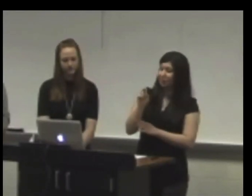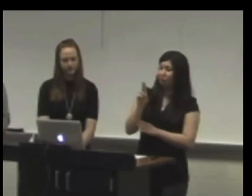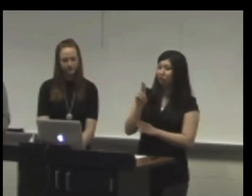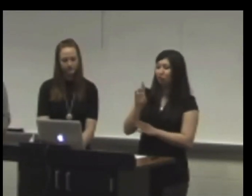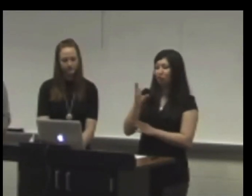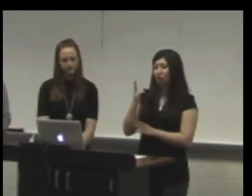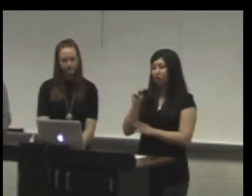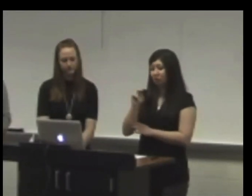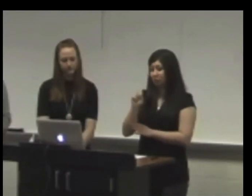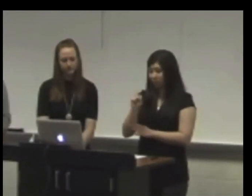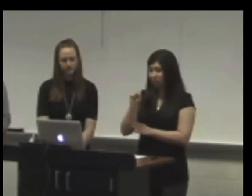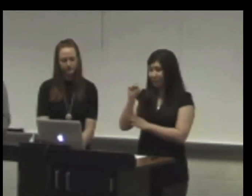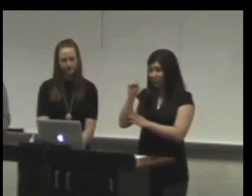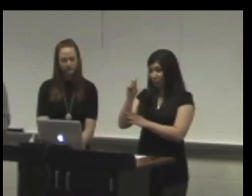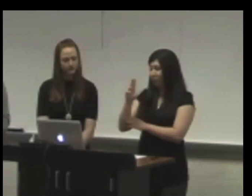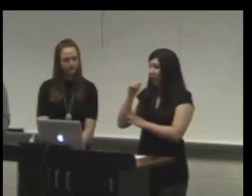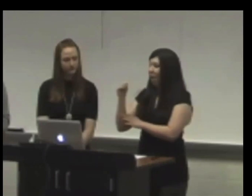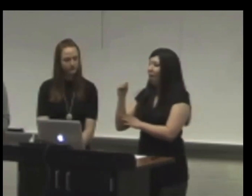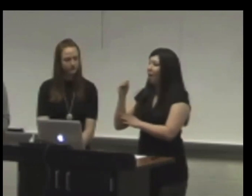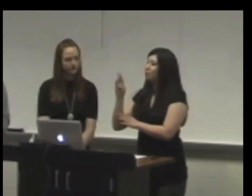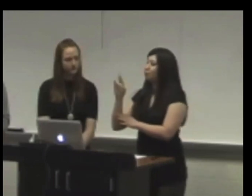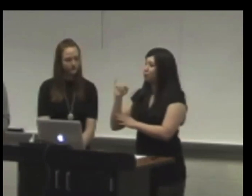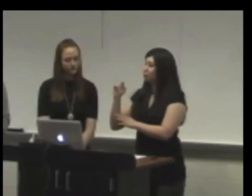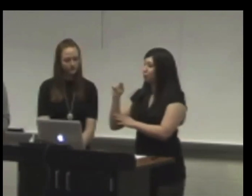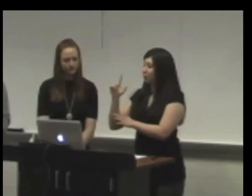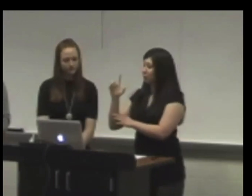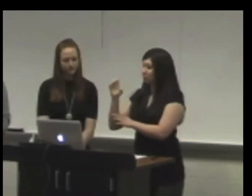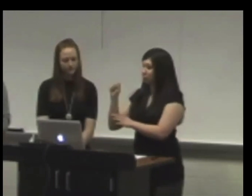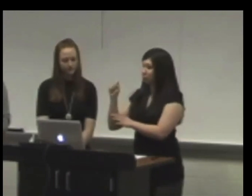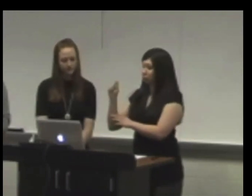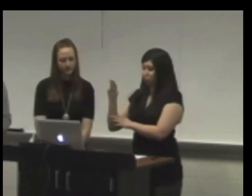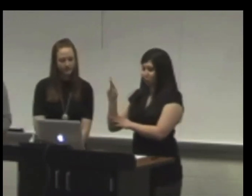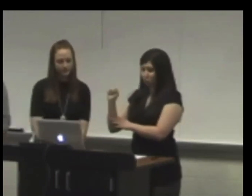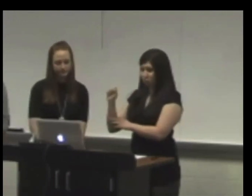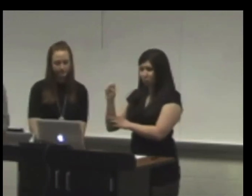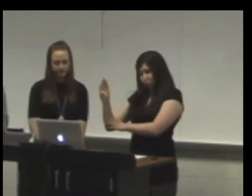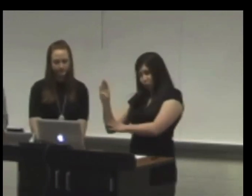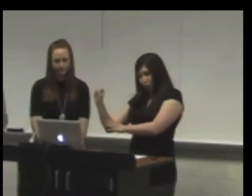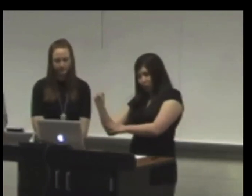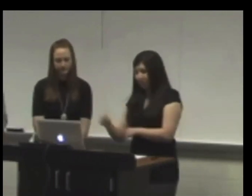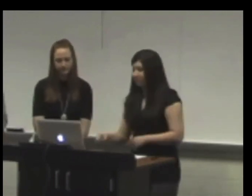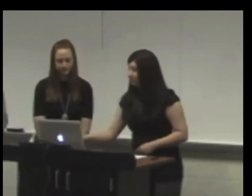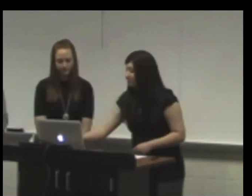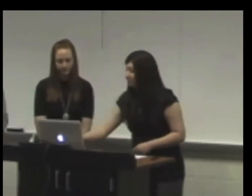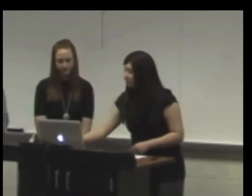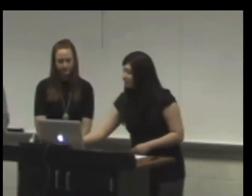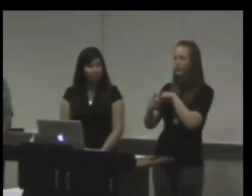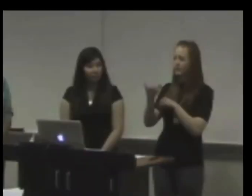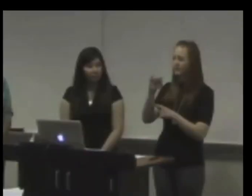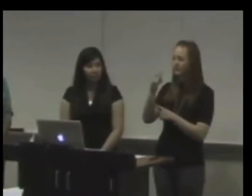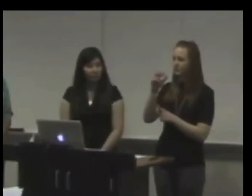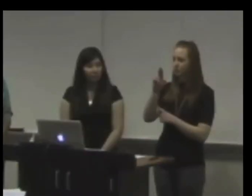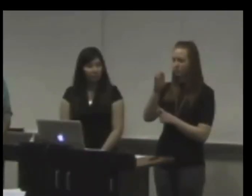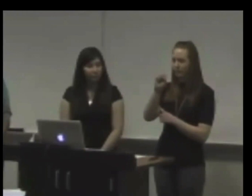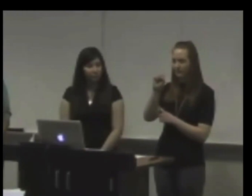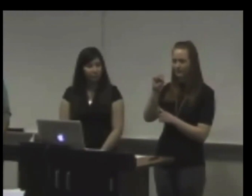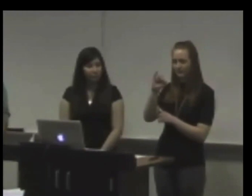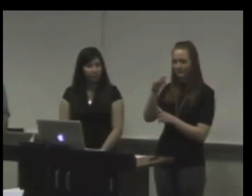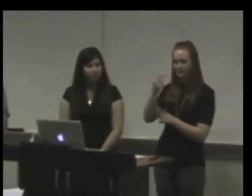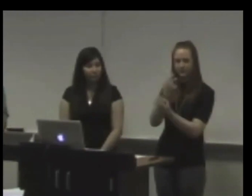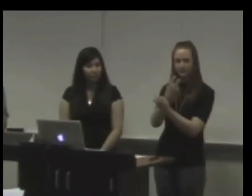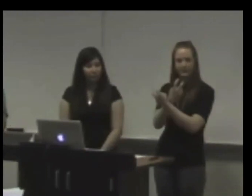their ancestors, they didn't get those traits from. And then the fourth one, I talking